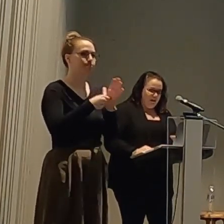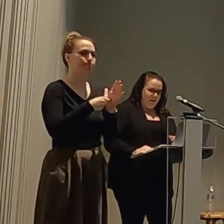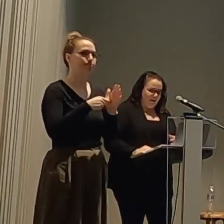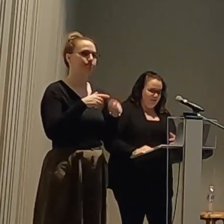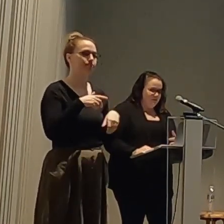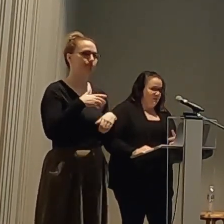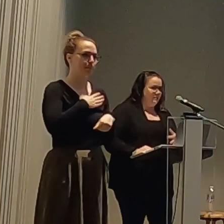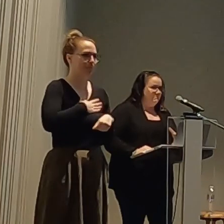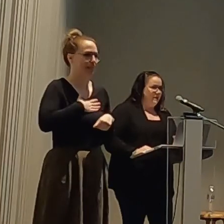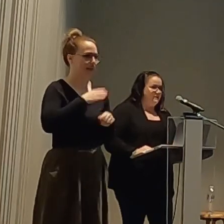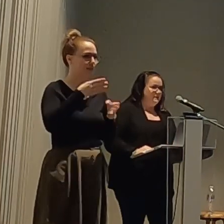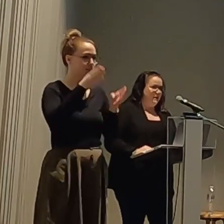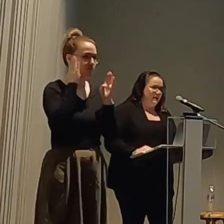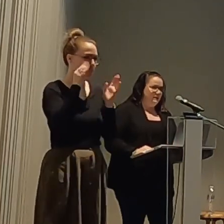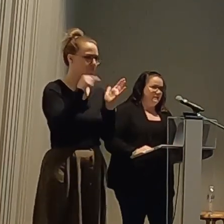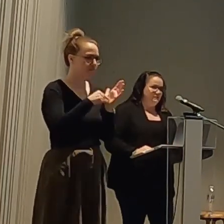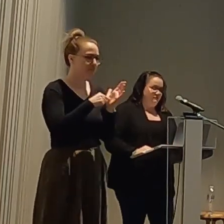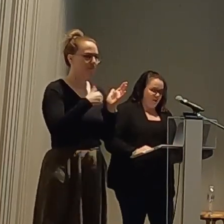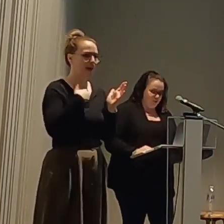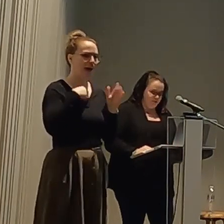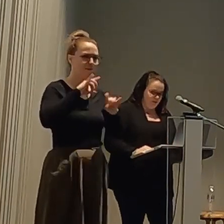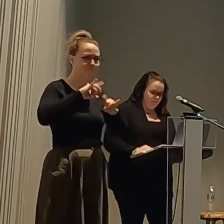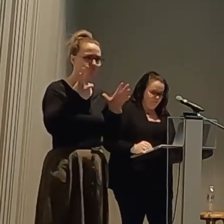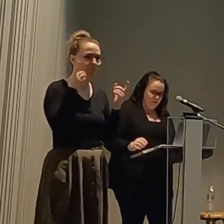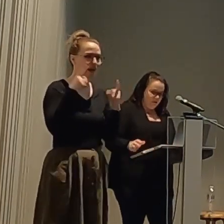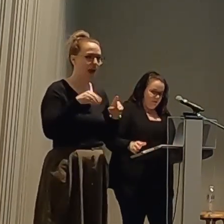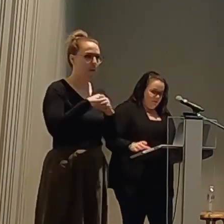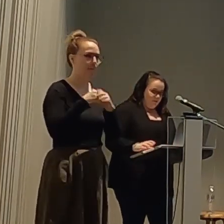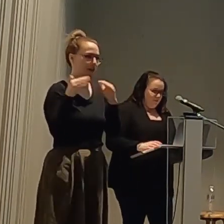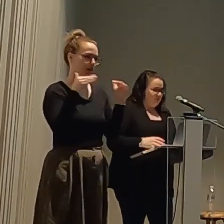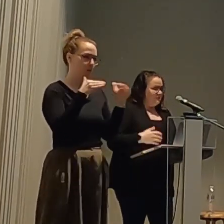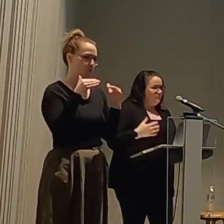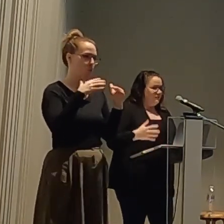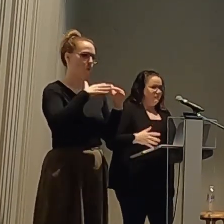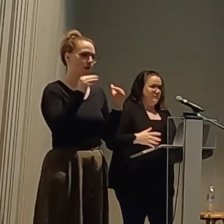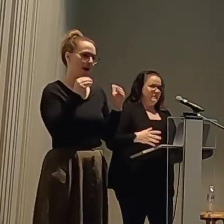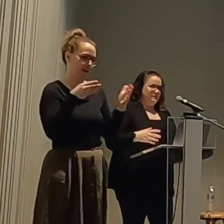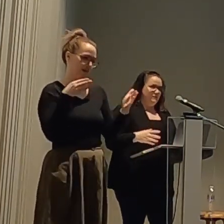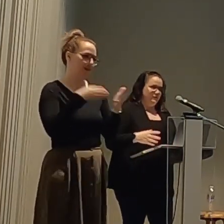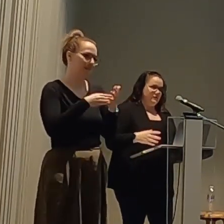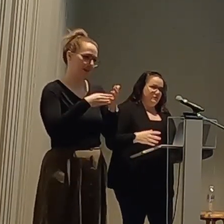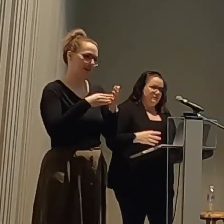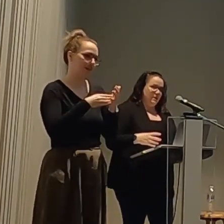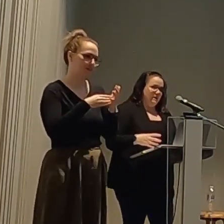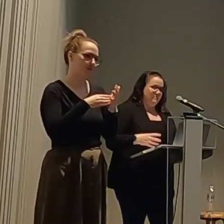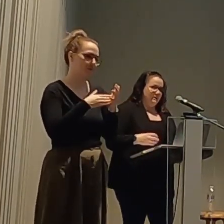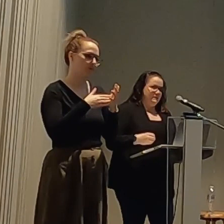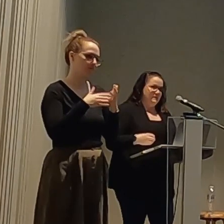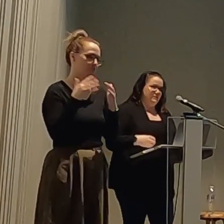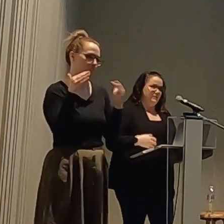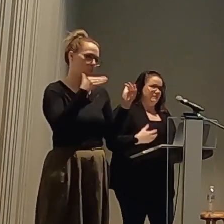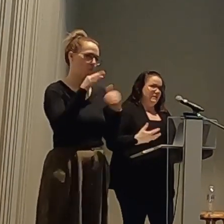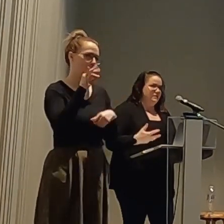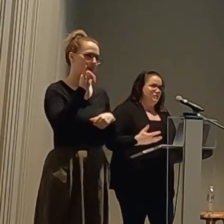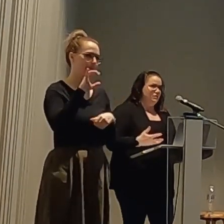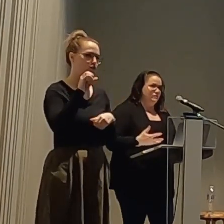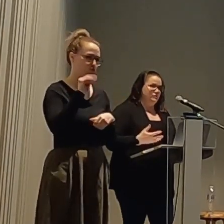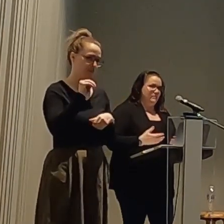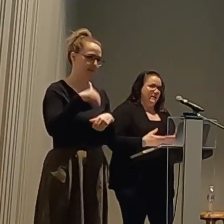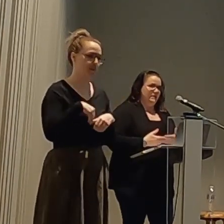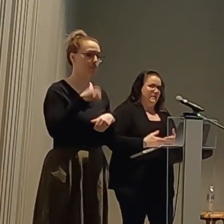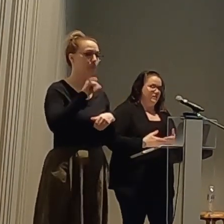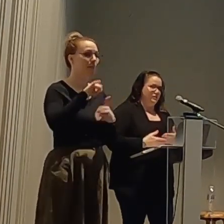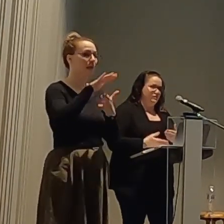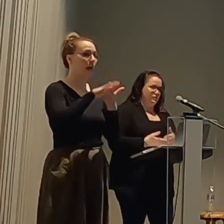war, and a lament against fascism. So it's one of the reasons this feels so timeless, is there is